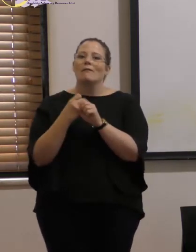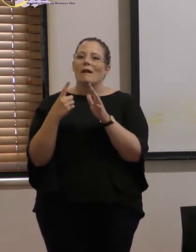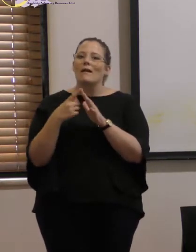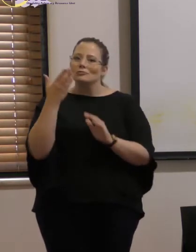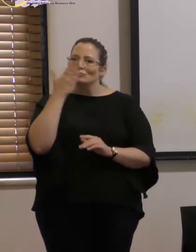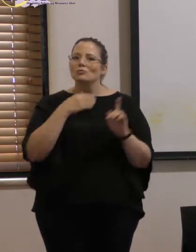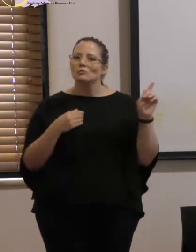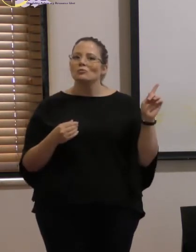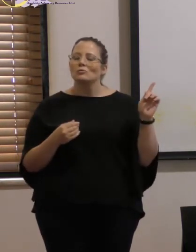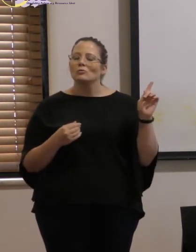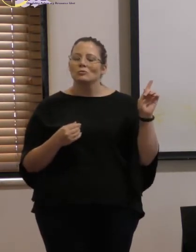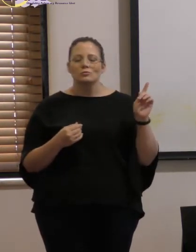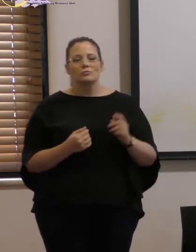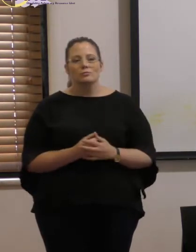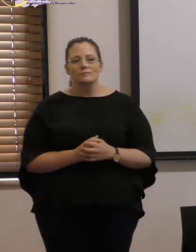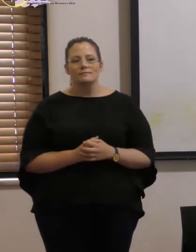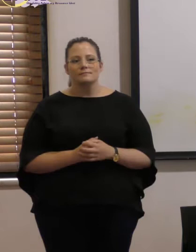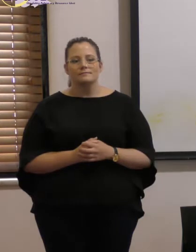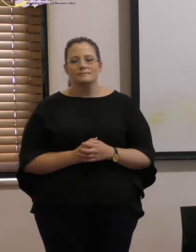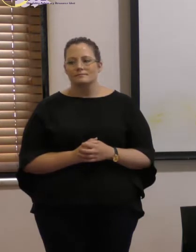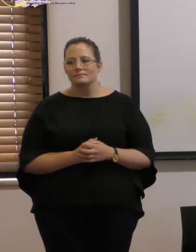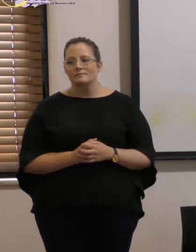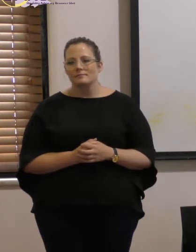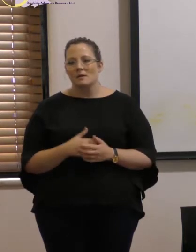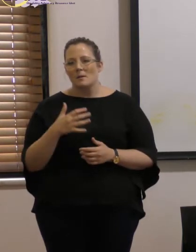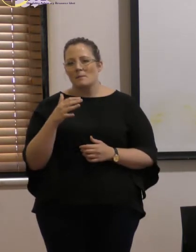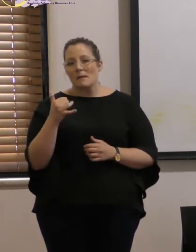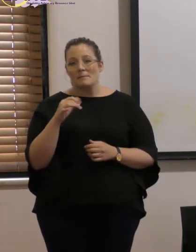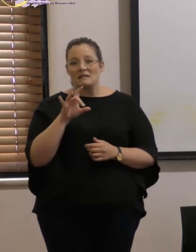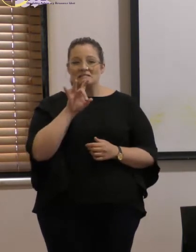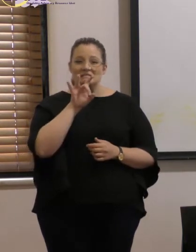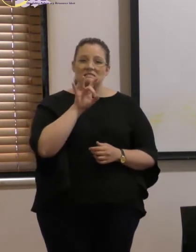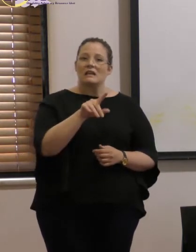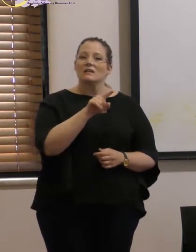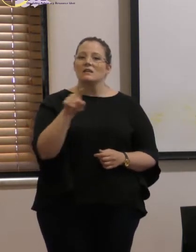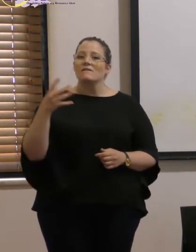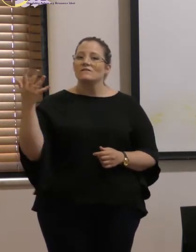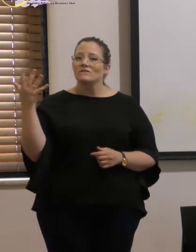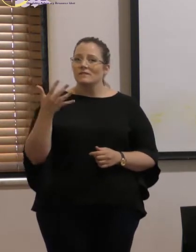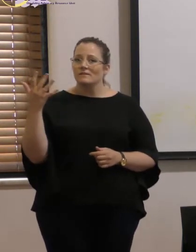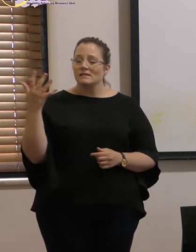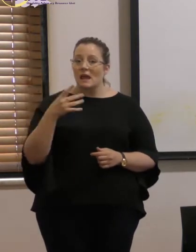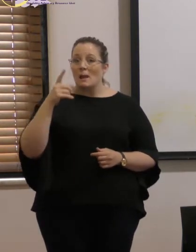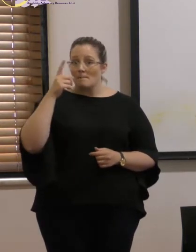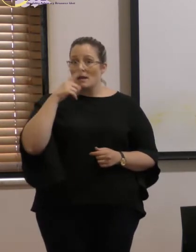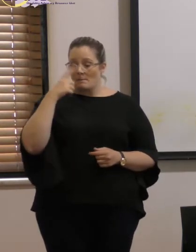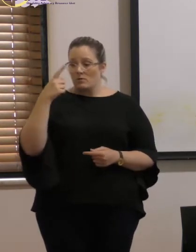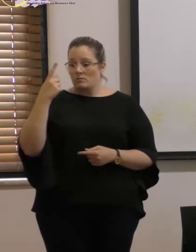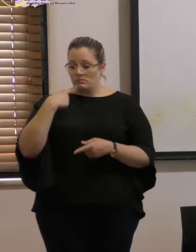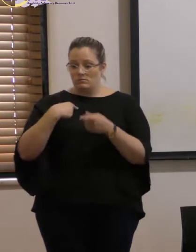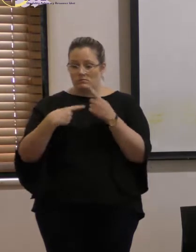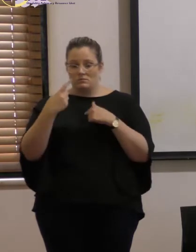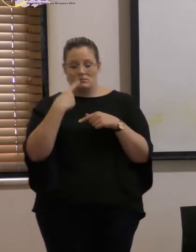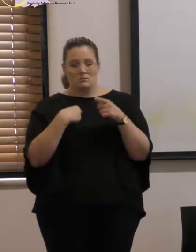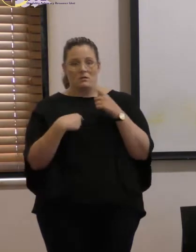had many I would say at least 10 to 15 people report to us in this survey that their